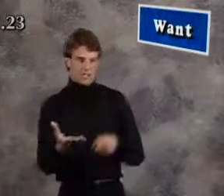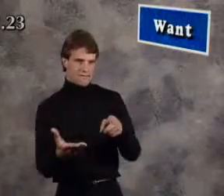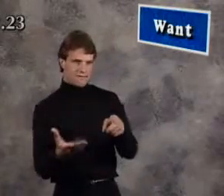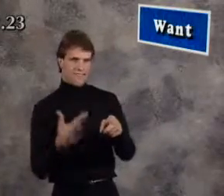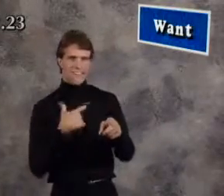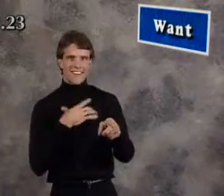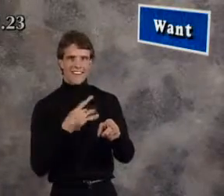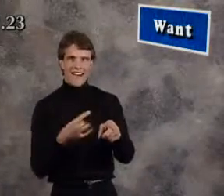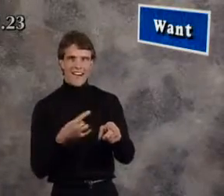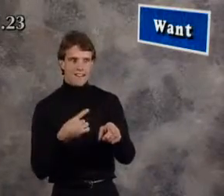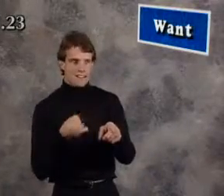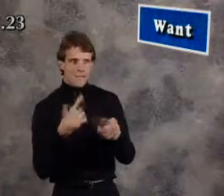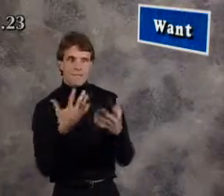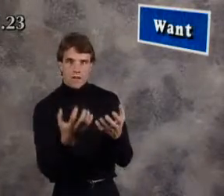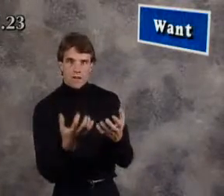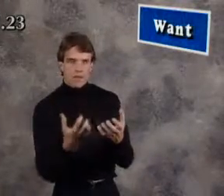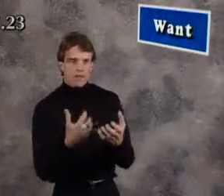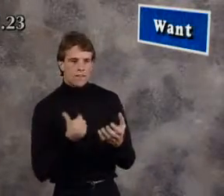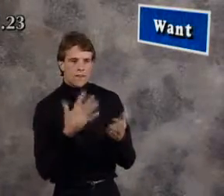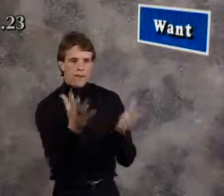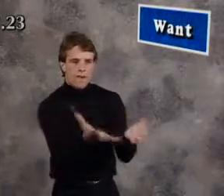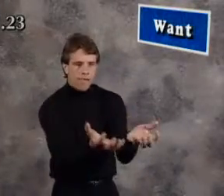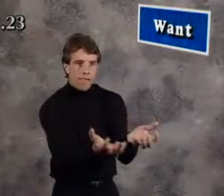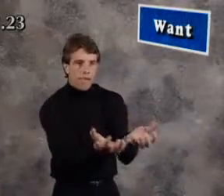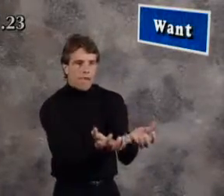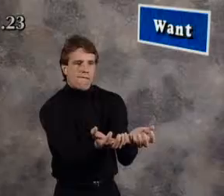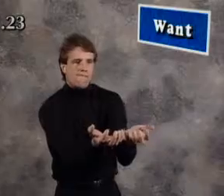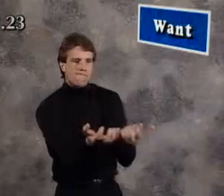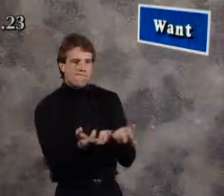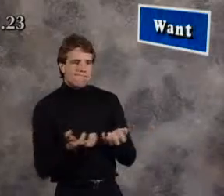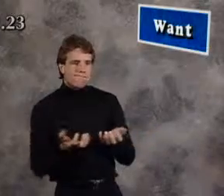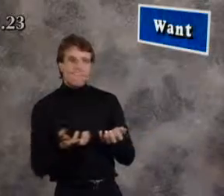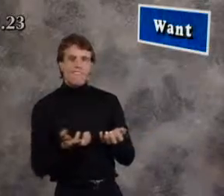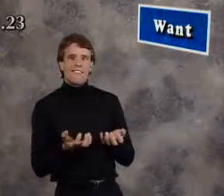There are things out there that you want, so you pull them to you.